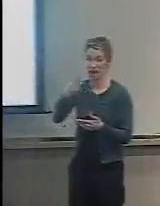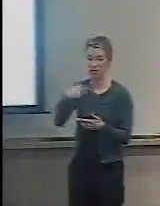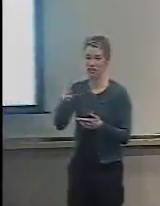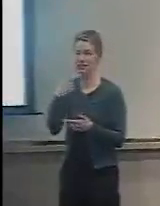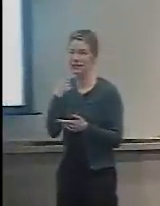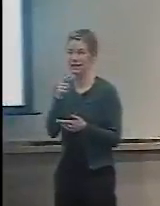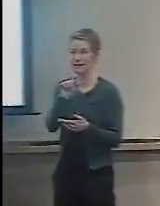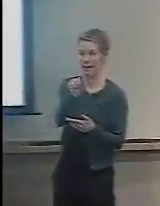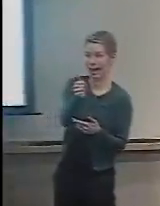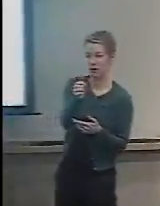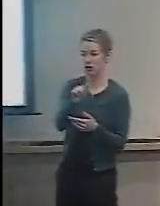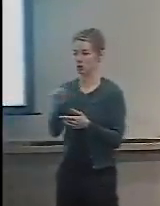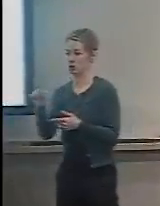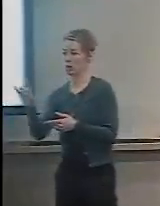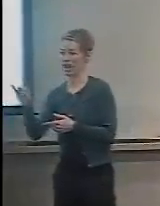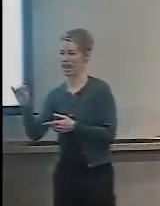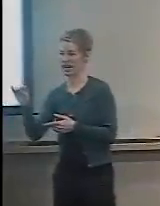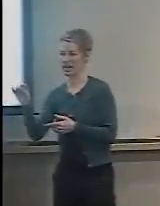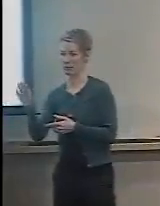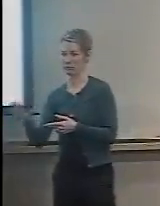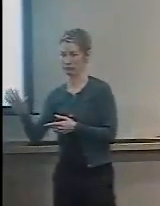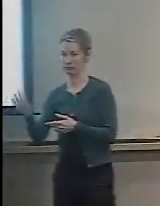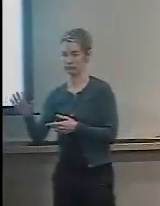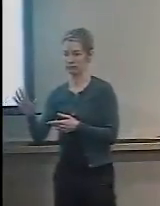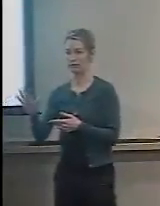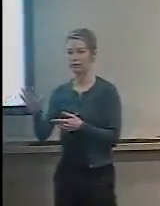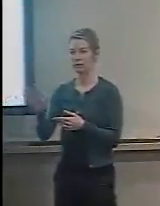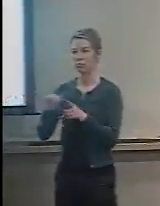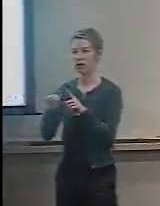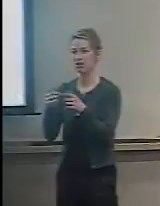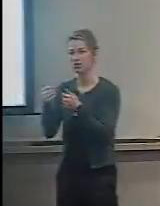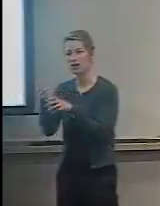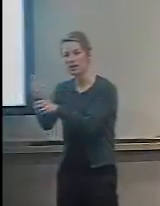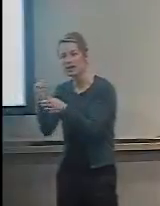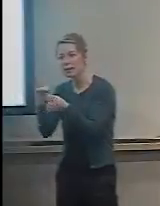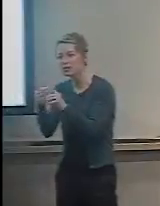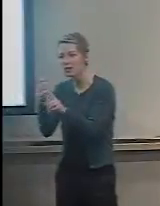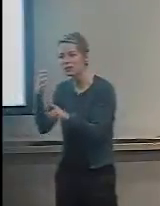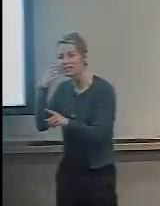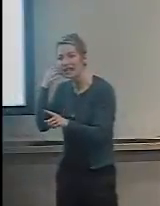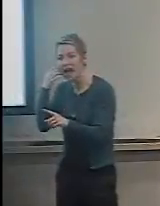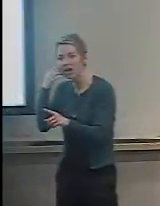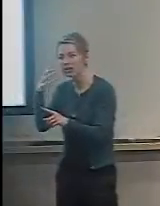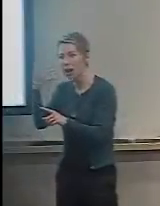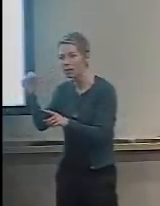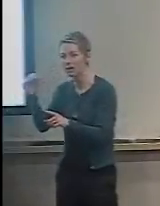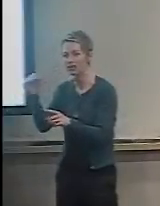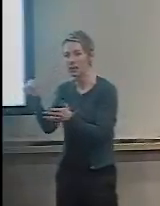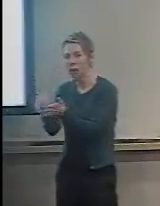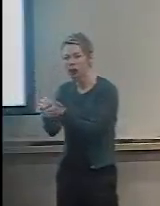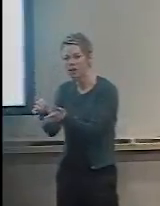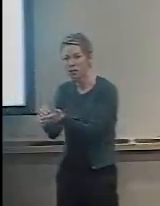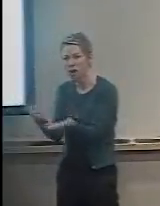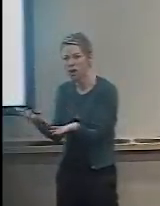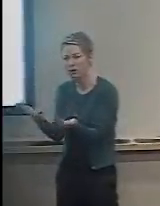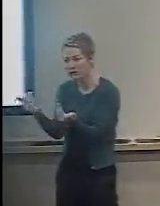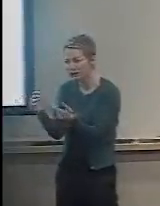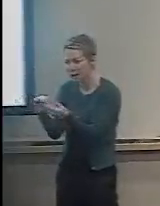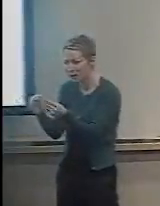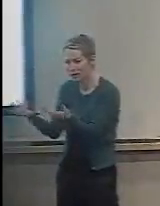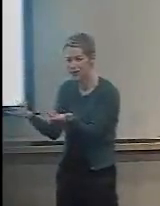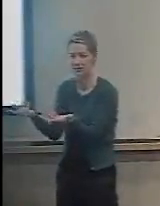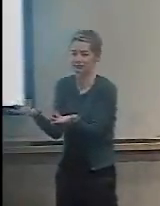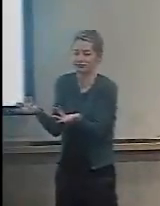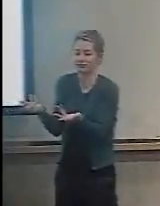80 or something like that. And trying to get these numbers out of the cell phone people is like not possible. Low